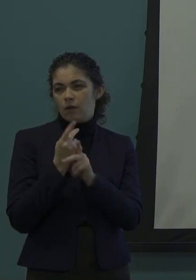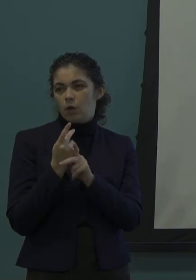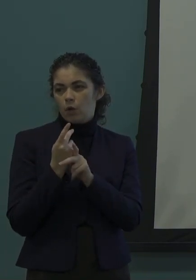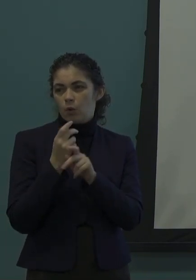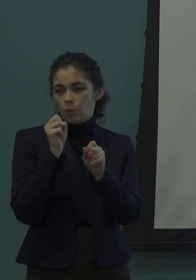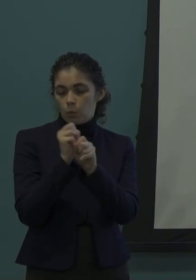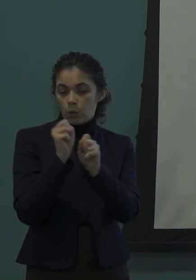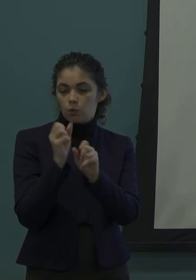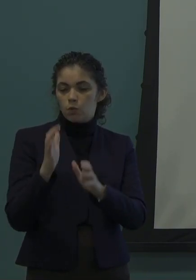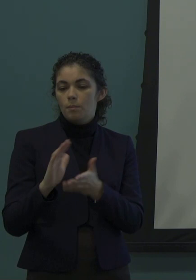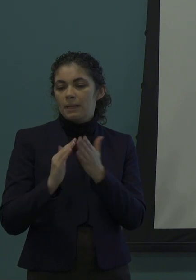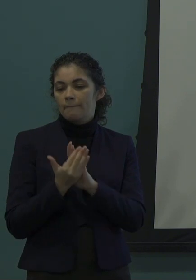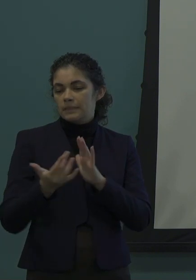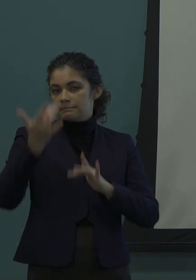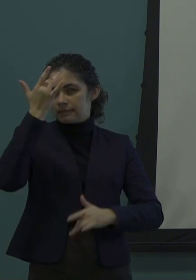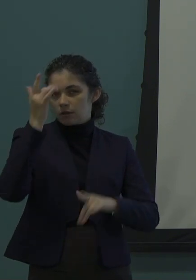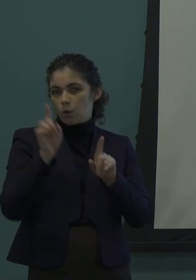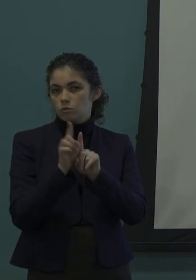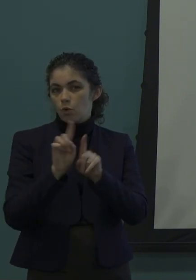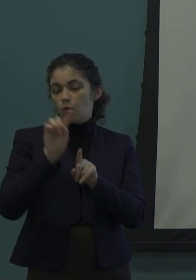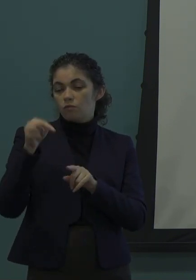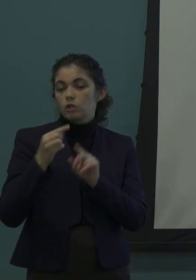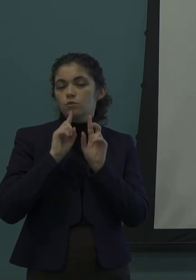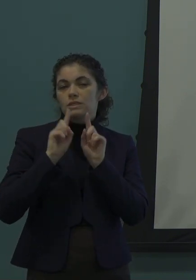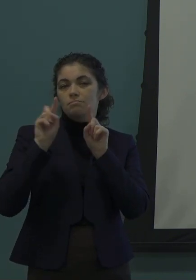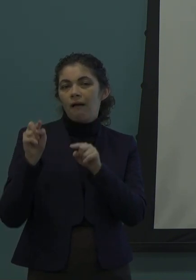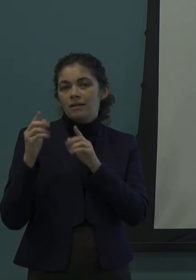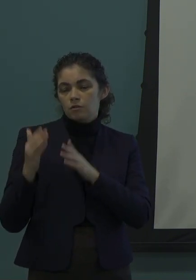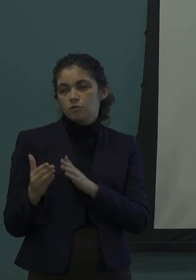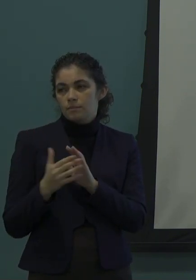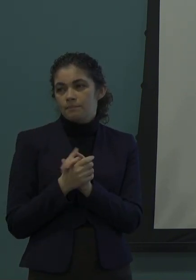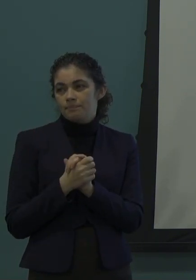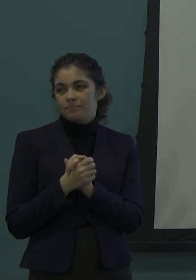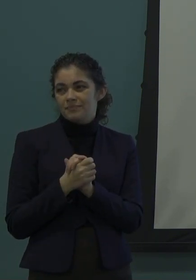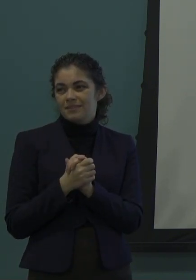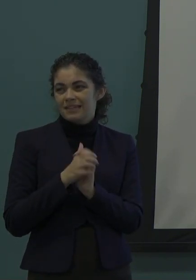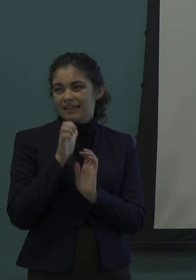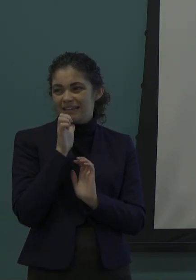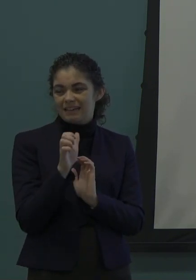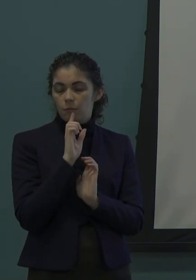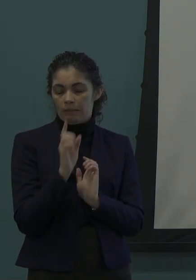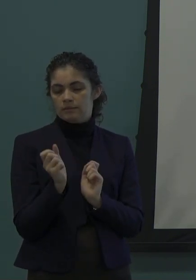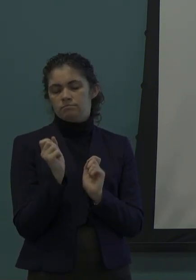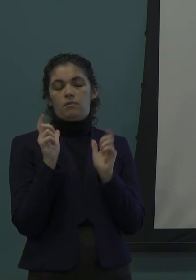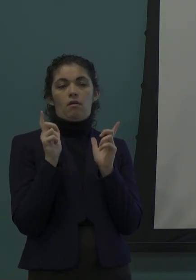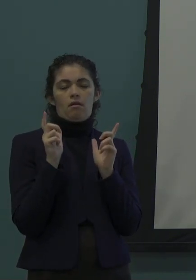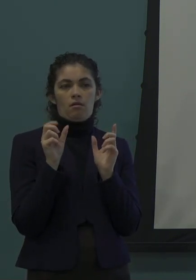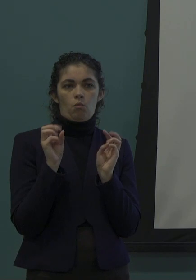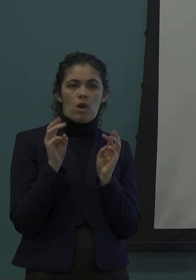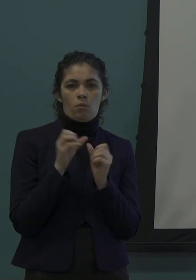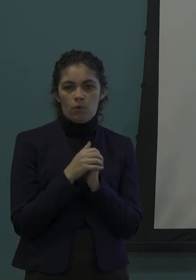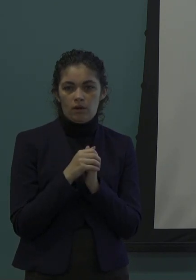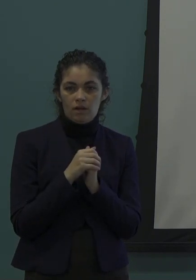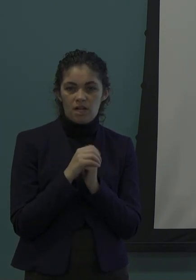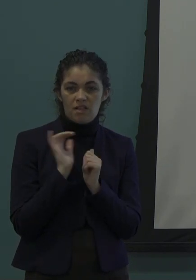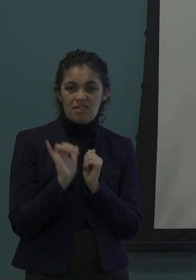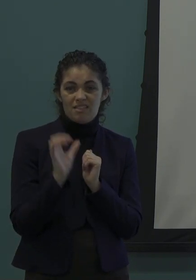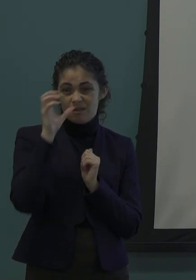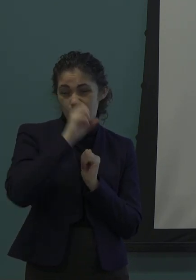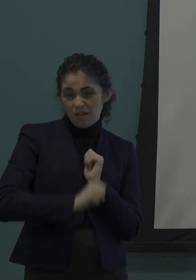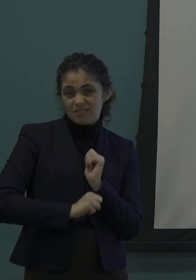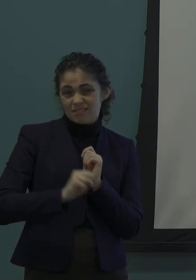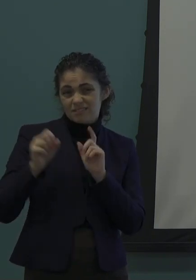become symptomatic and first responders who become symptomatic. So it isn't a surprise that our general estimate of the